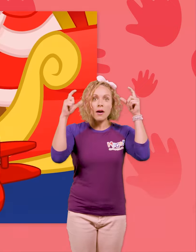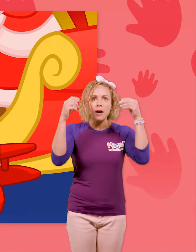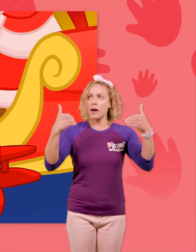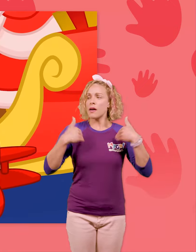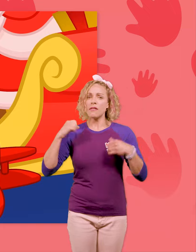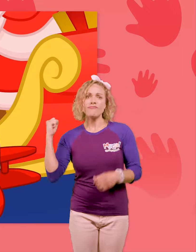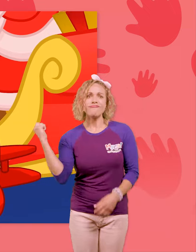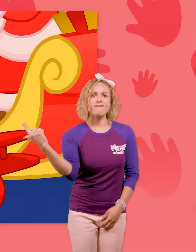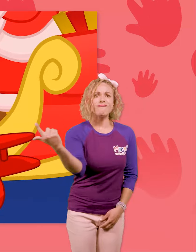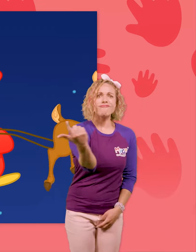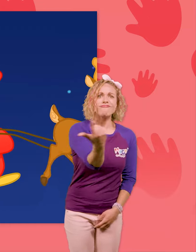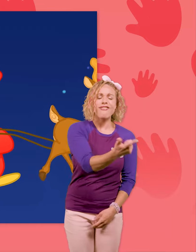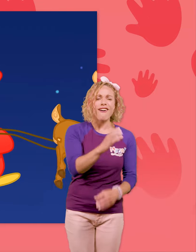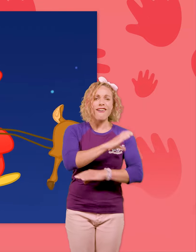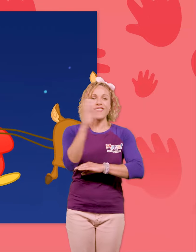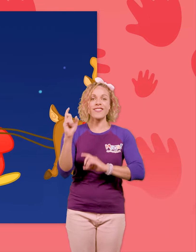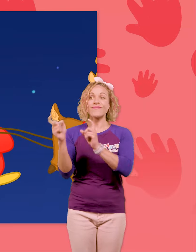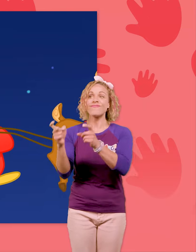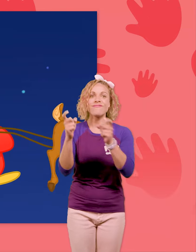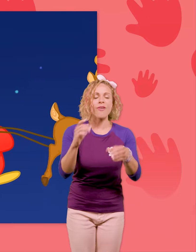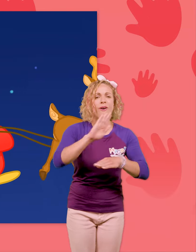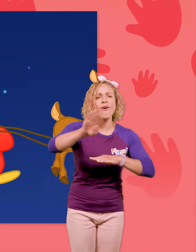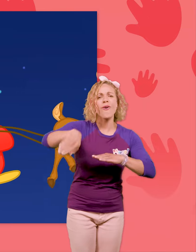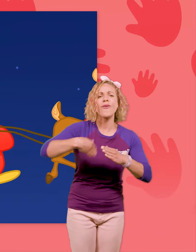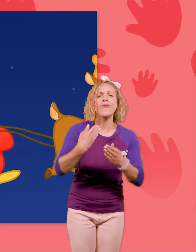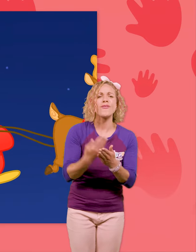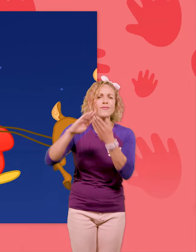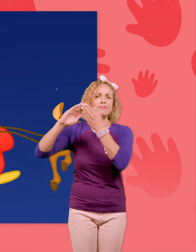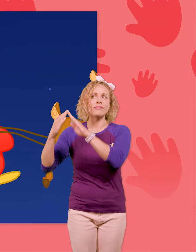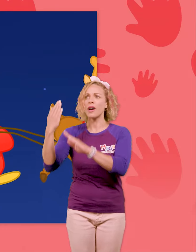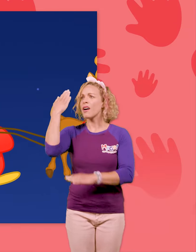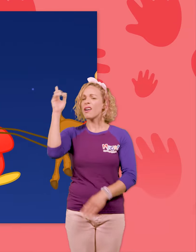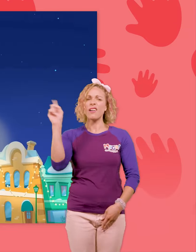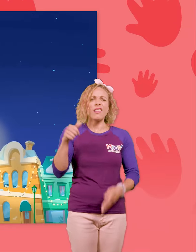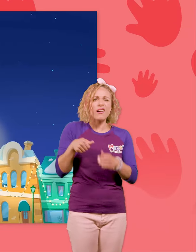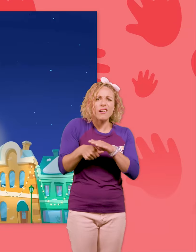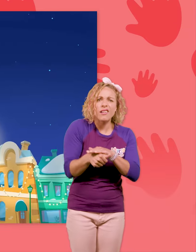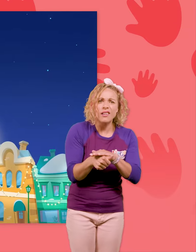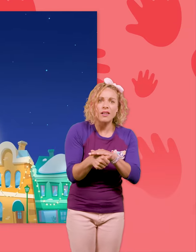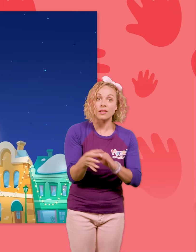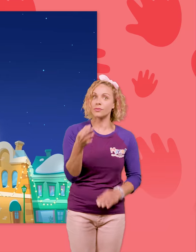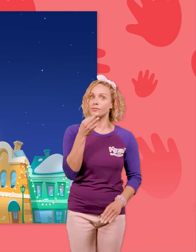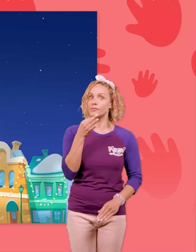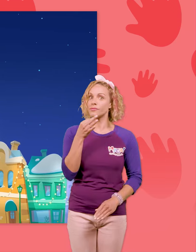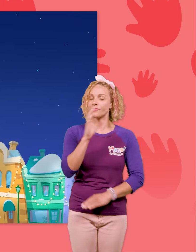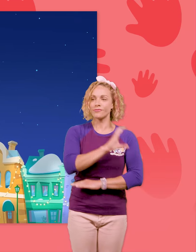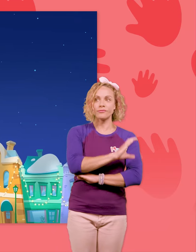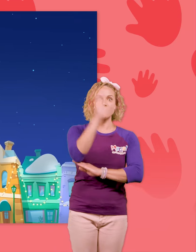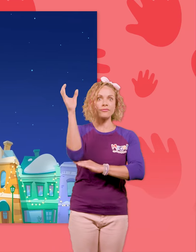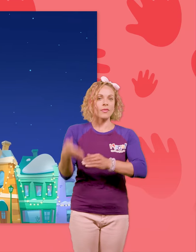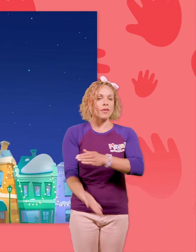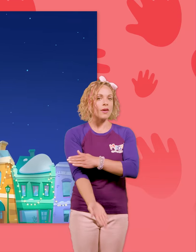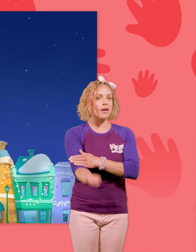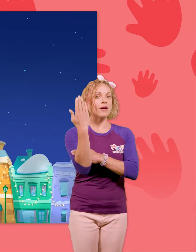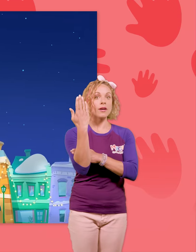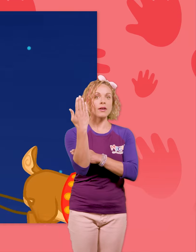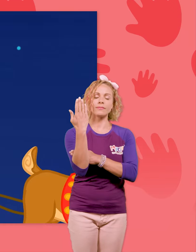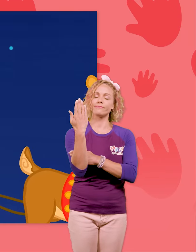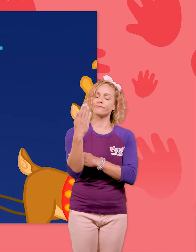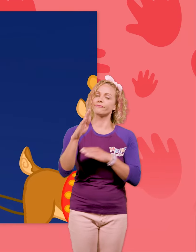the other Christmas presents in the whole city, and I don't know where they are hiding them. In a couple of hours, it will be Christmas